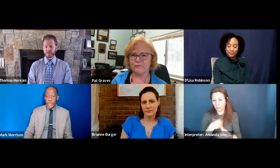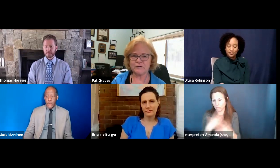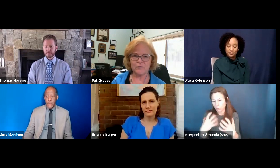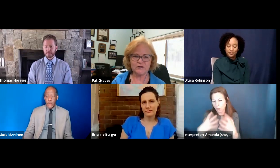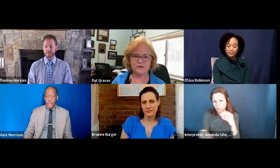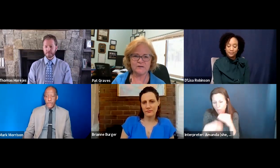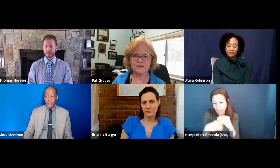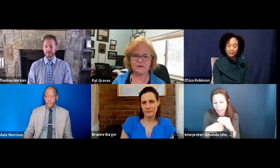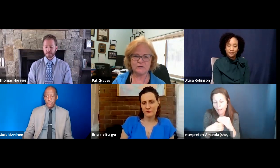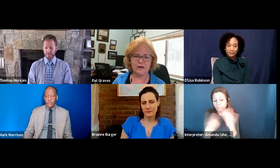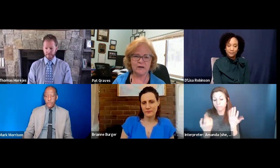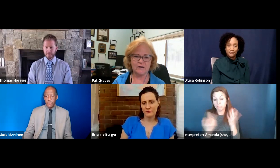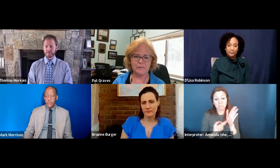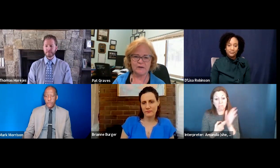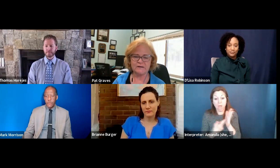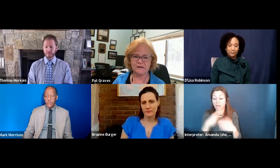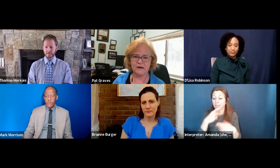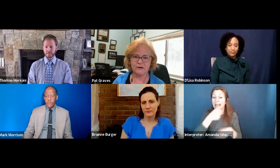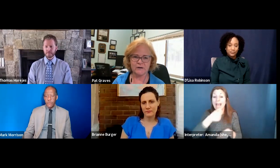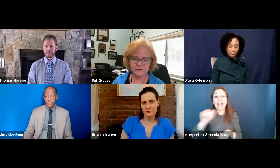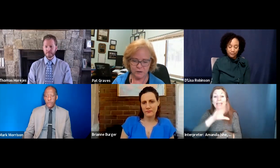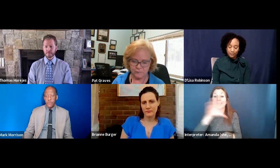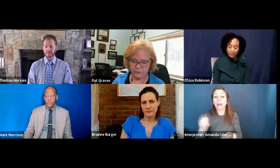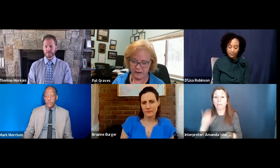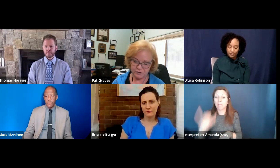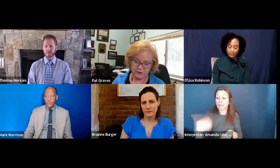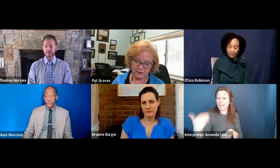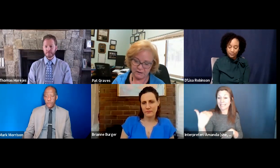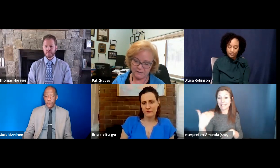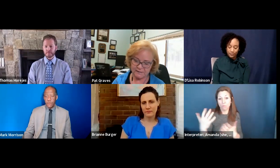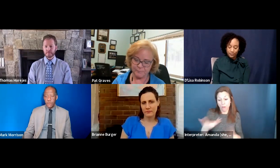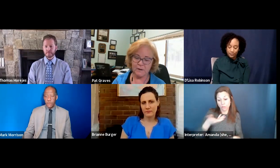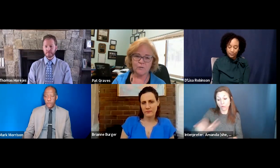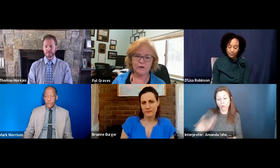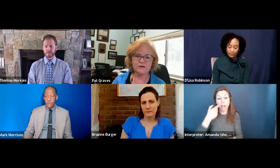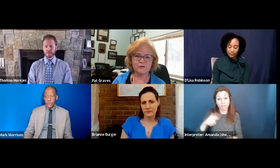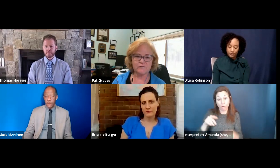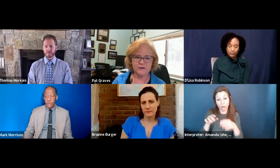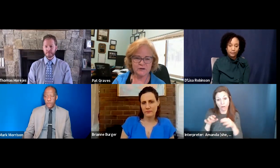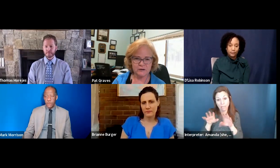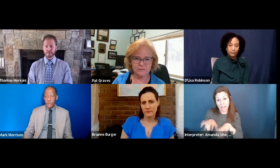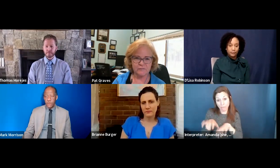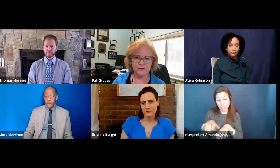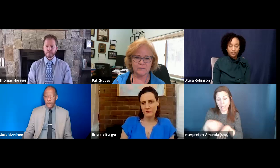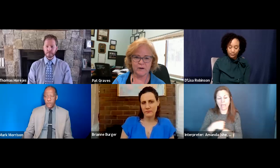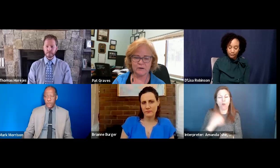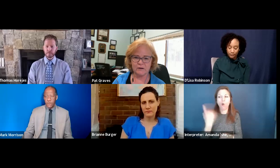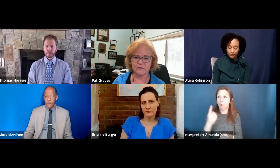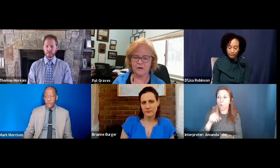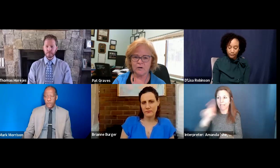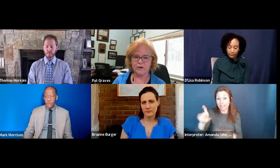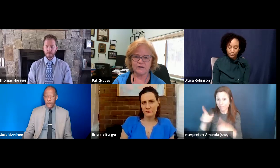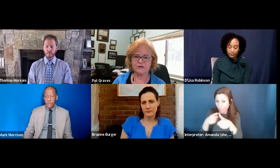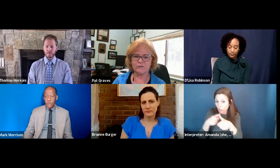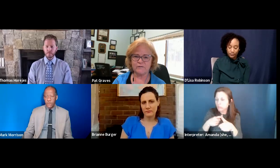my first questions to any companies that hire us for captioning is, what is your vision for the